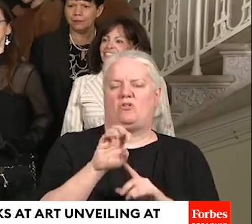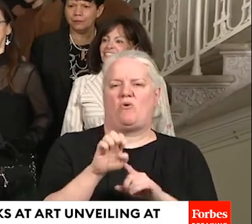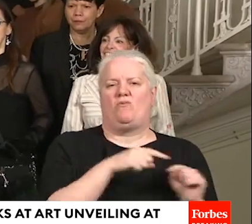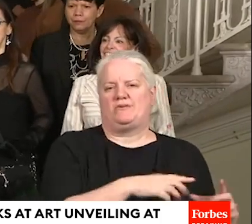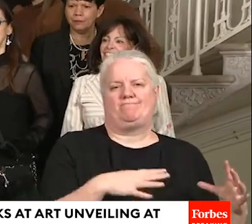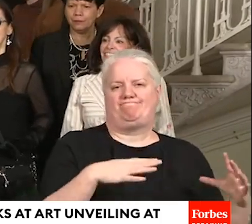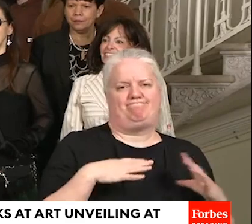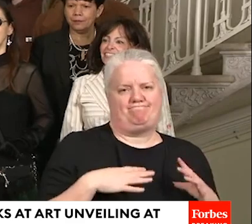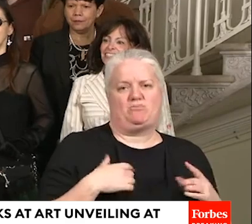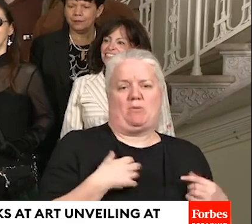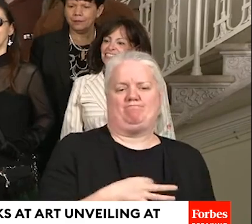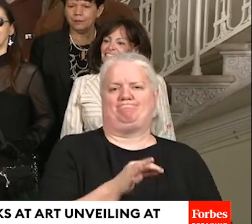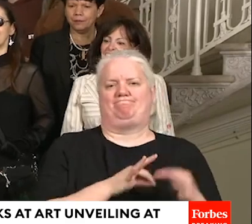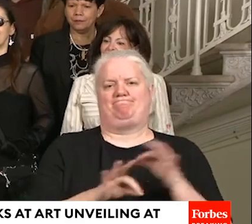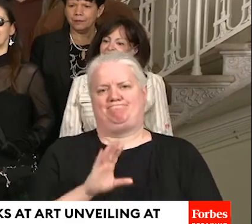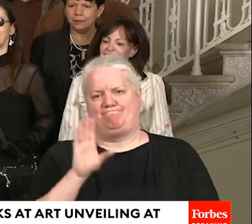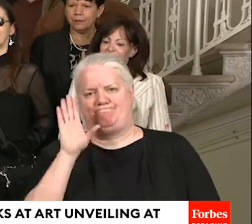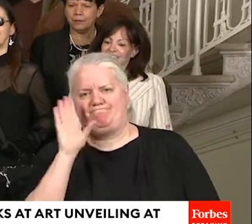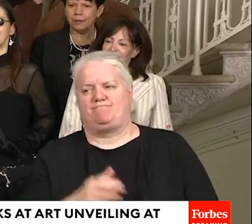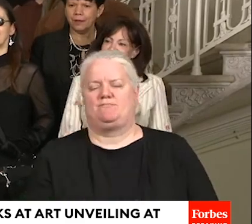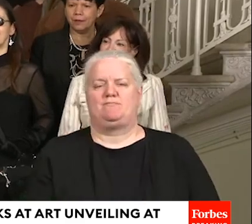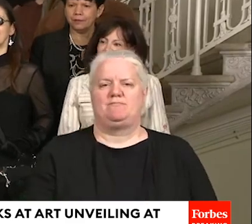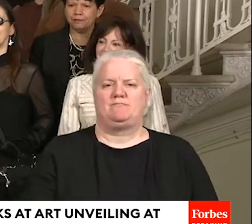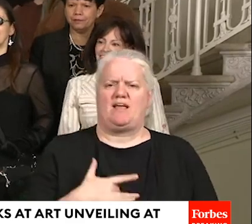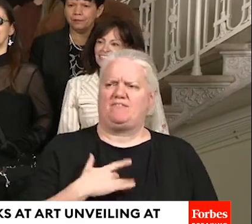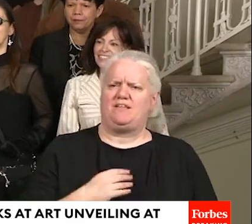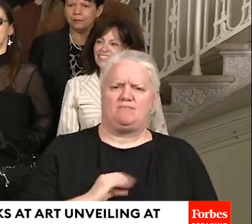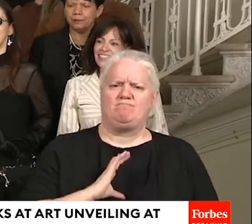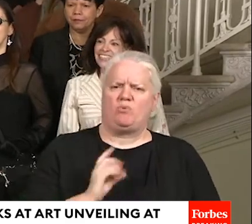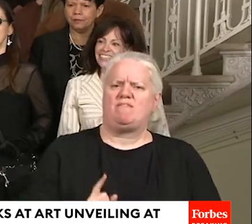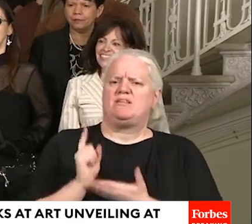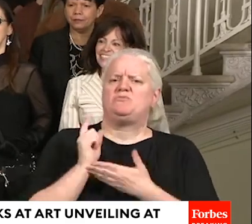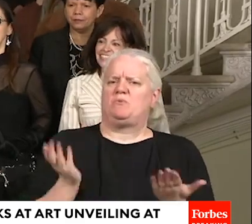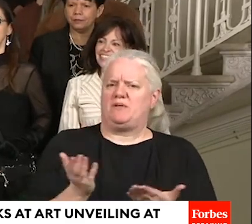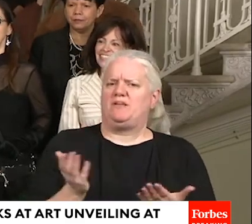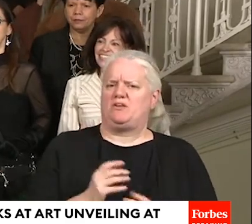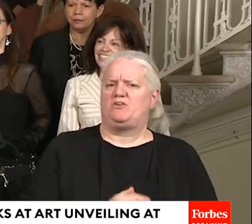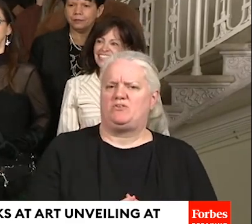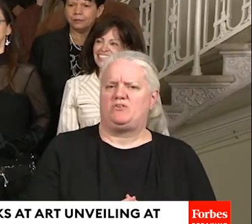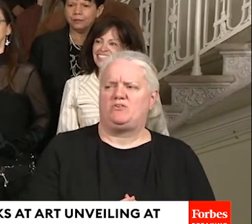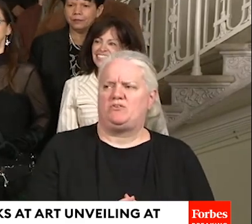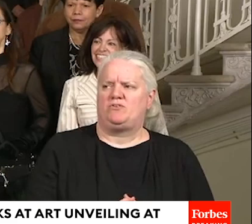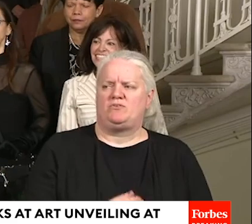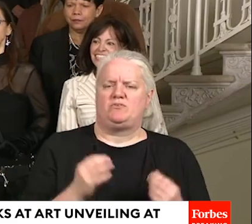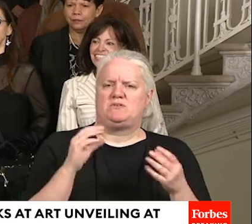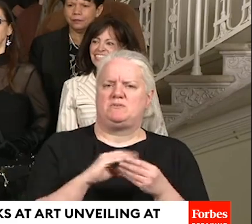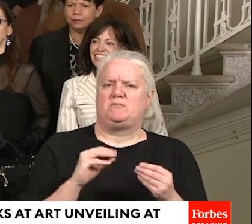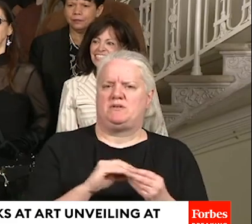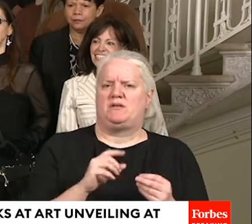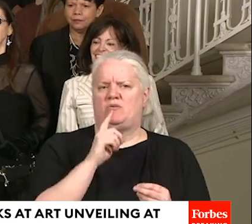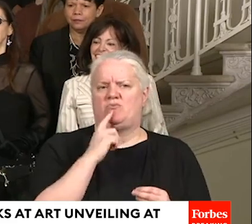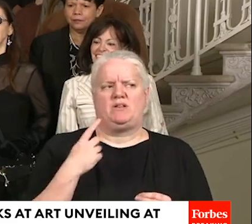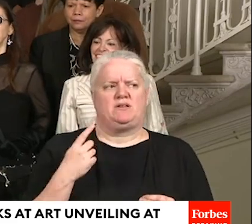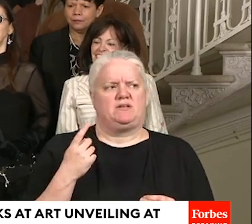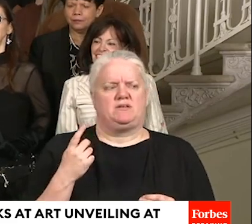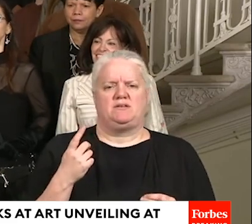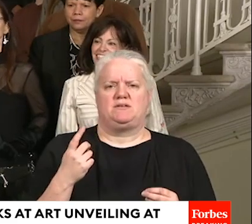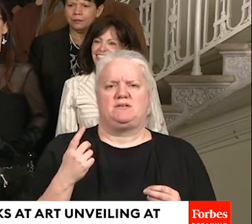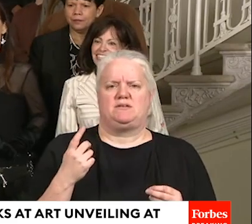holiday. This is a privilege to be here to speak on our behalf and to complement the work that we continue to do. I mean,